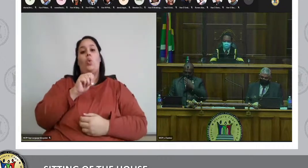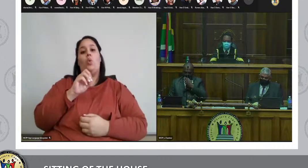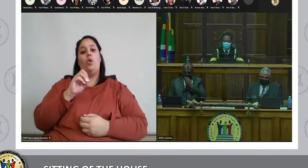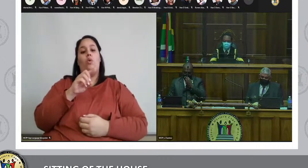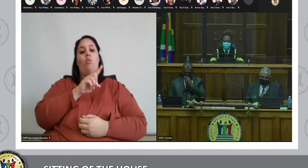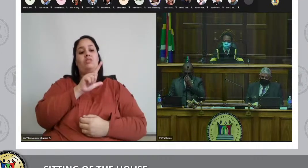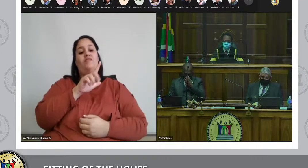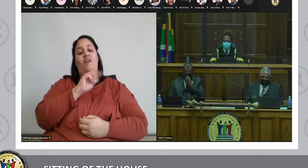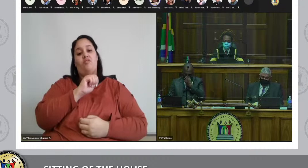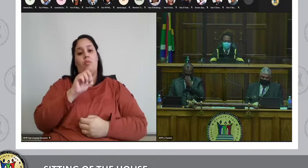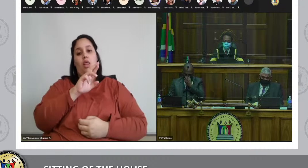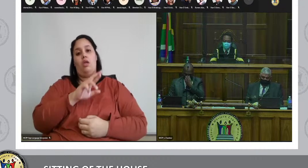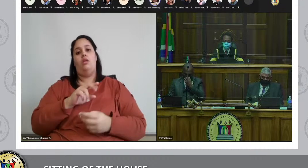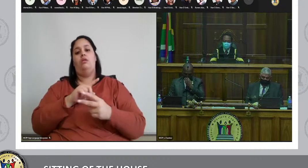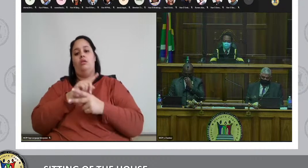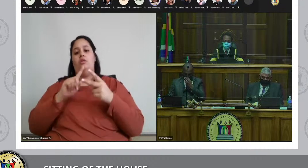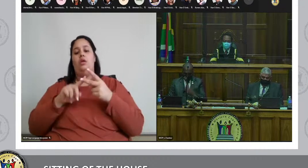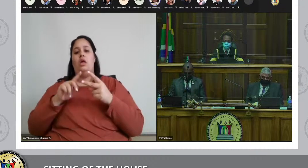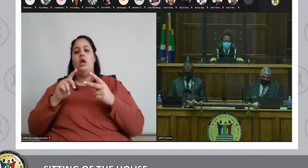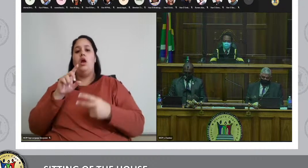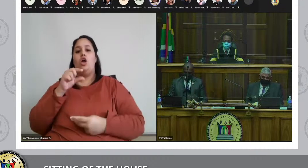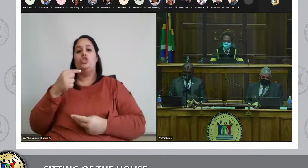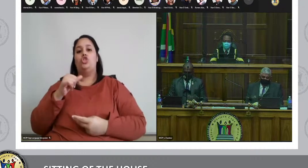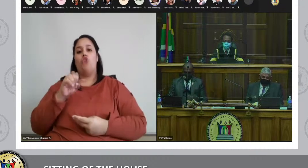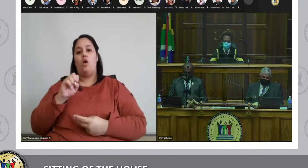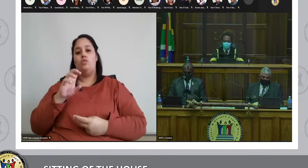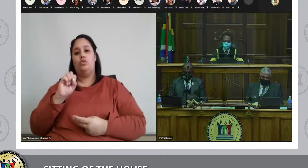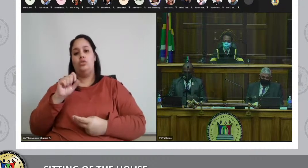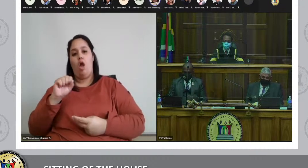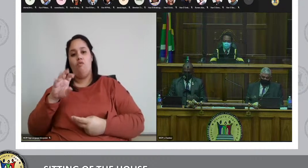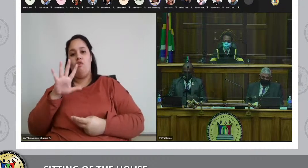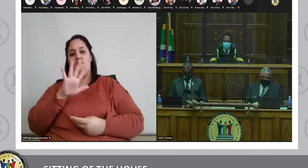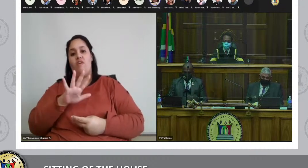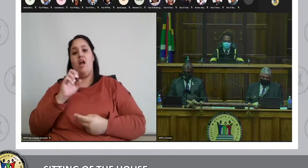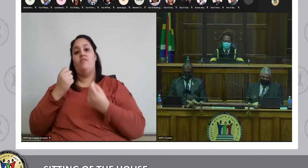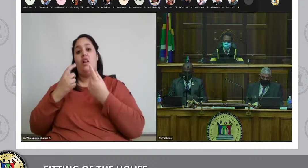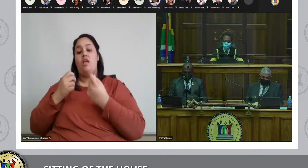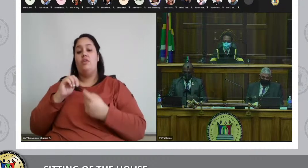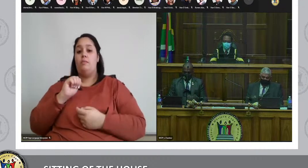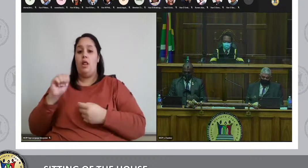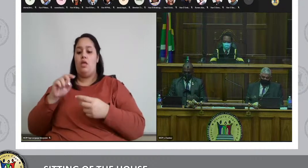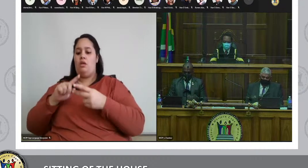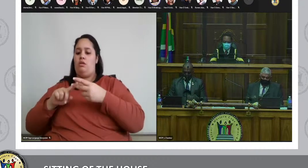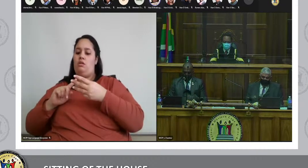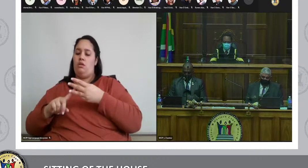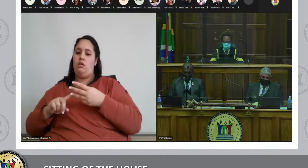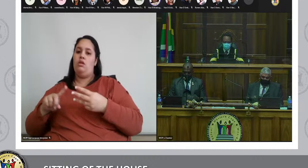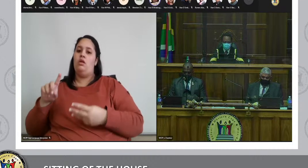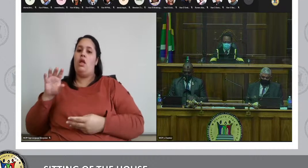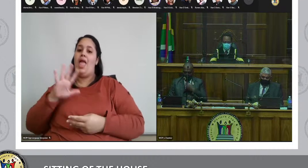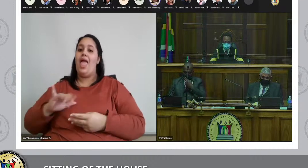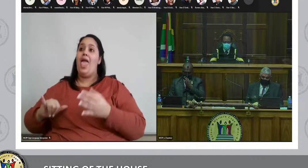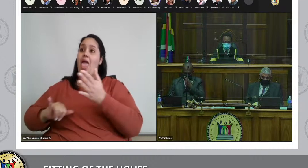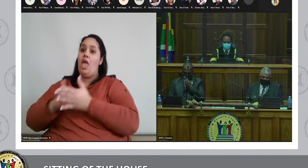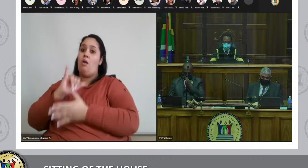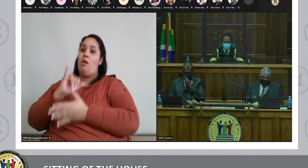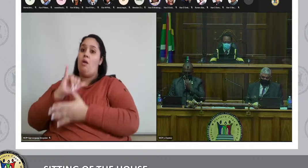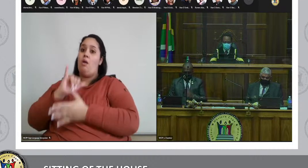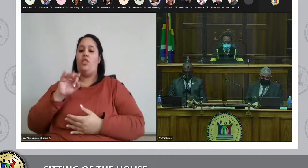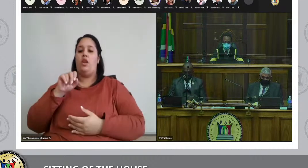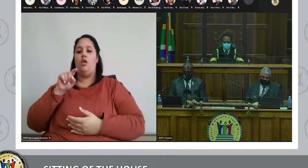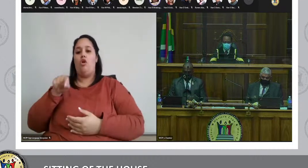million, Greater Kosovo 500 million, in the airport area is 3.136